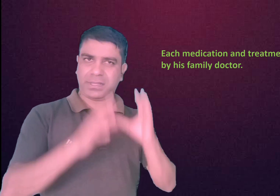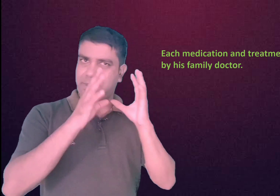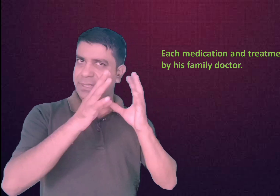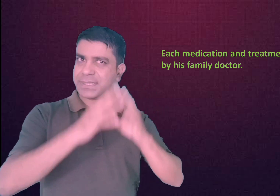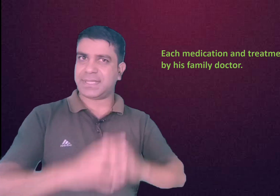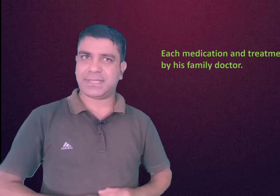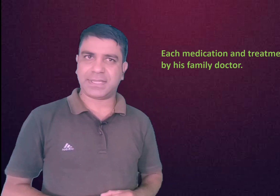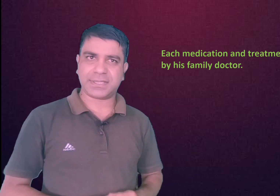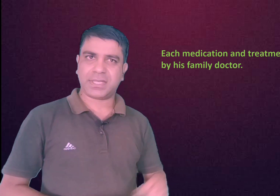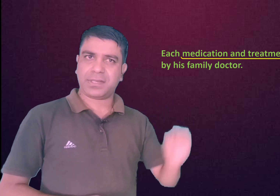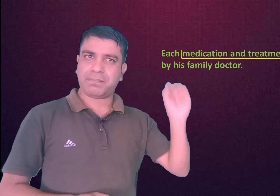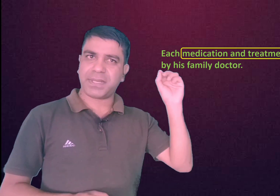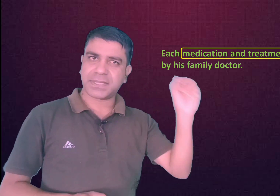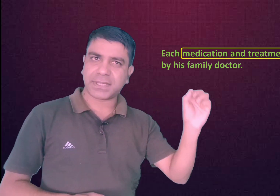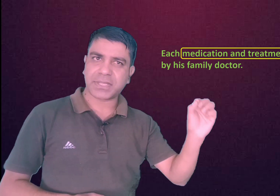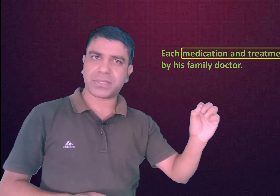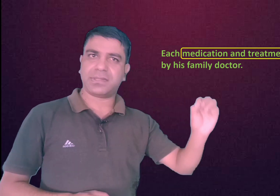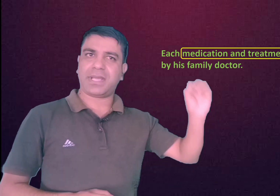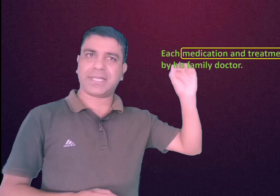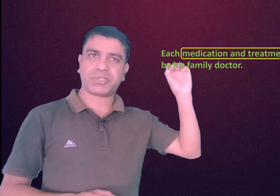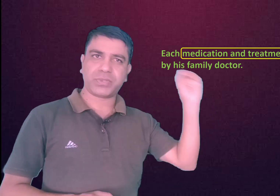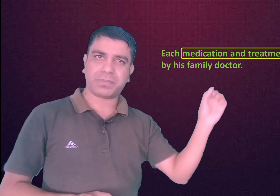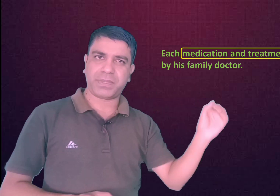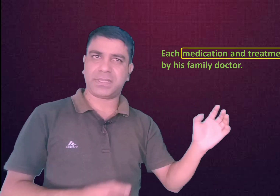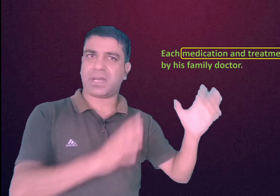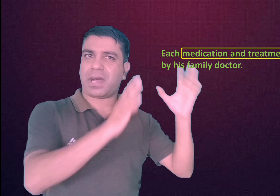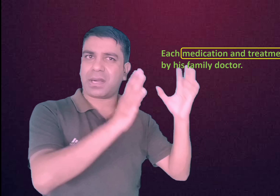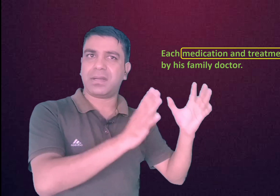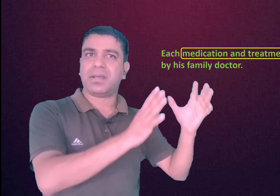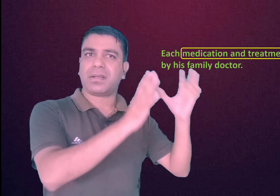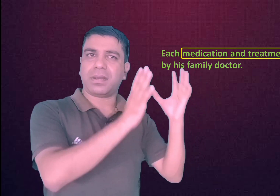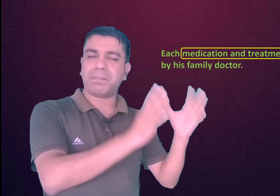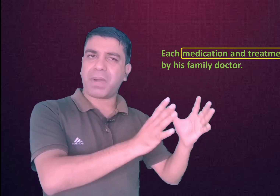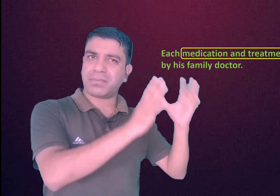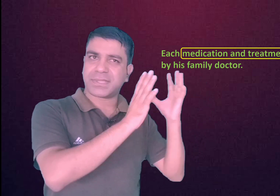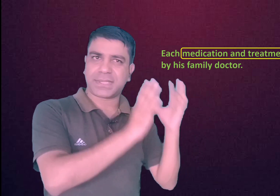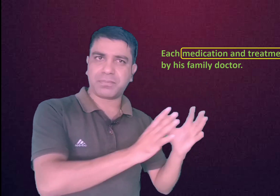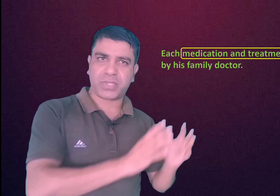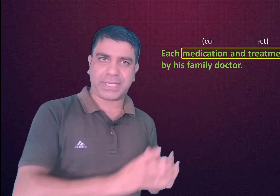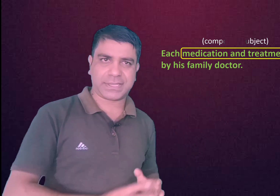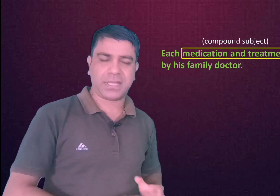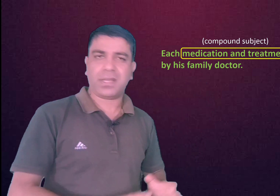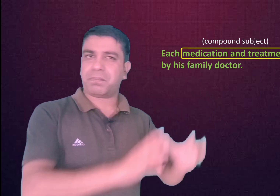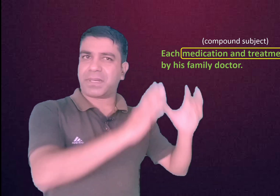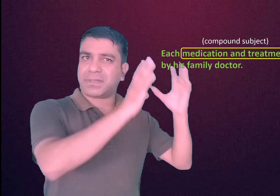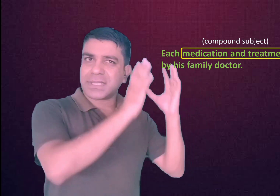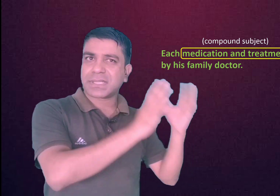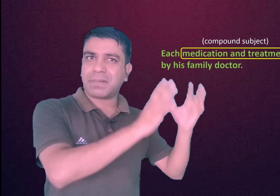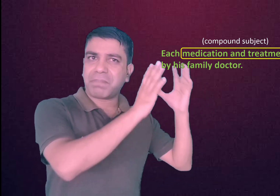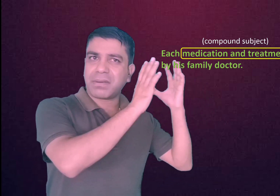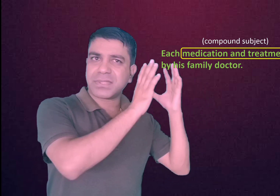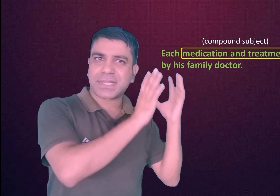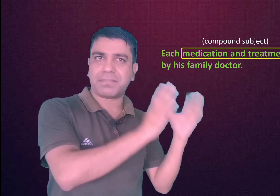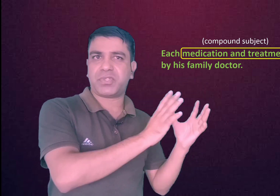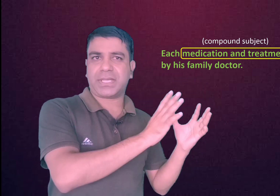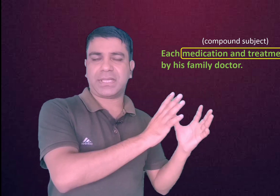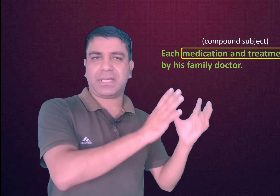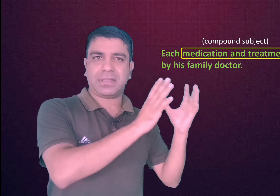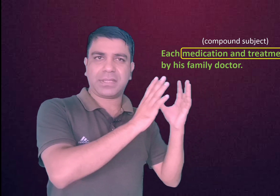In this sentence, medication and treatment are compound subjects, but this compound subject